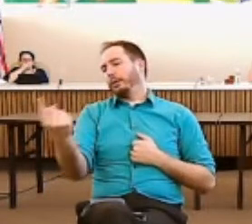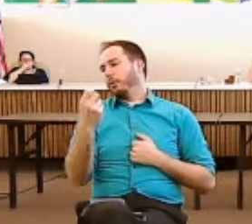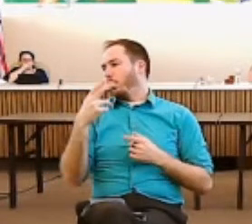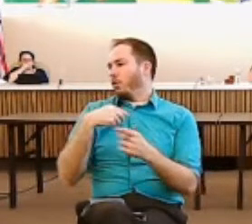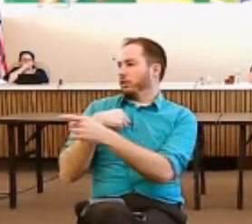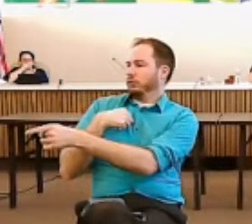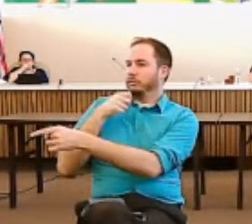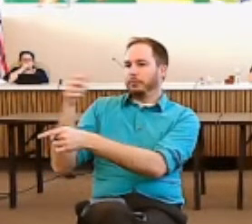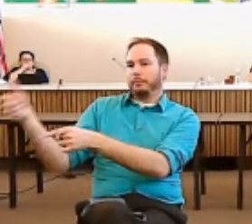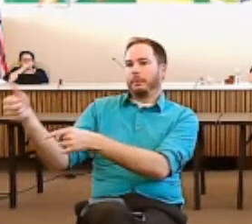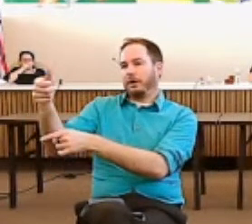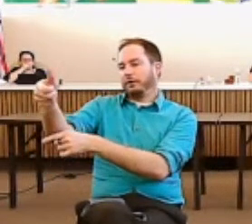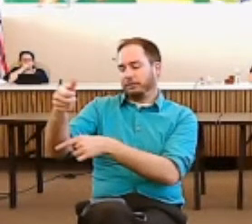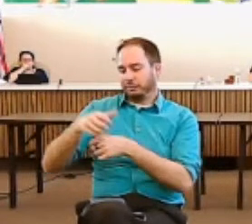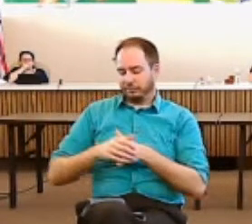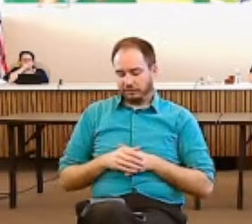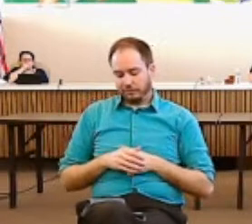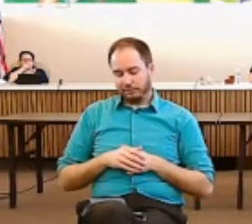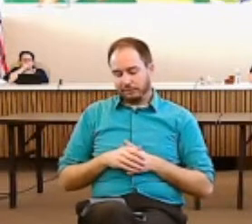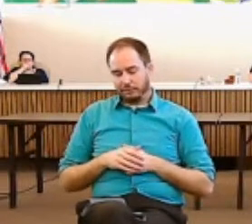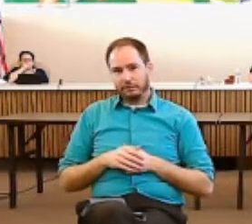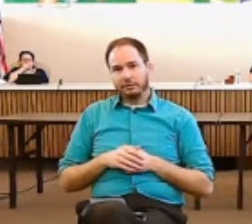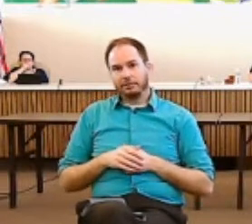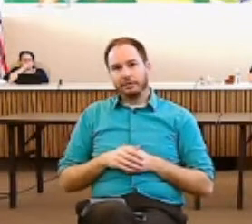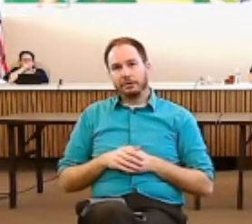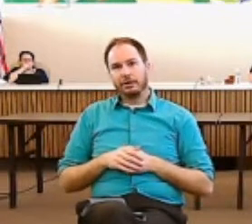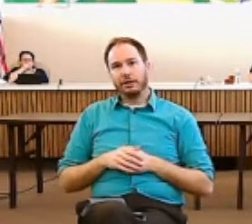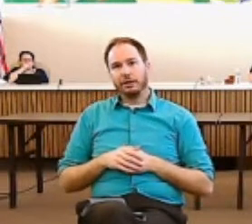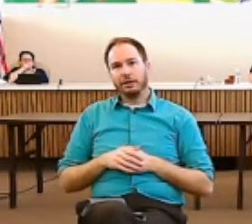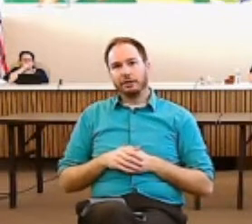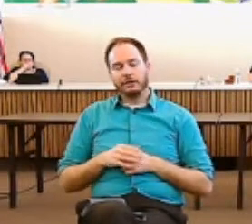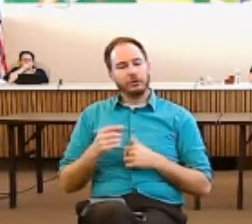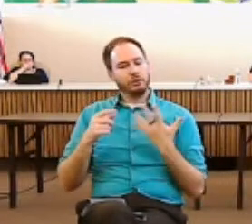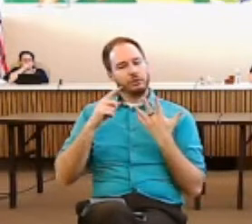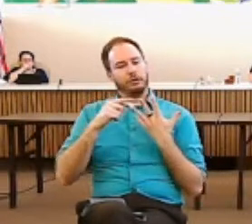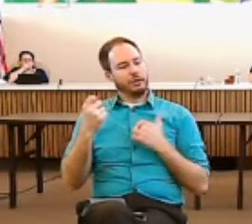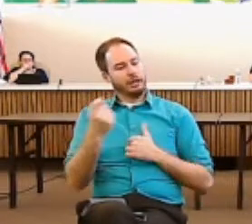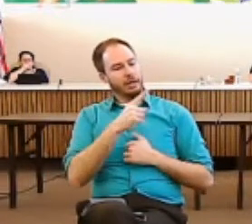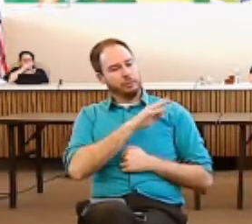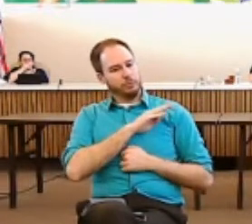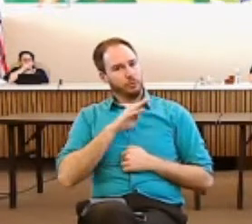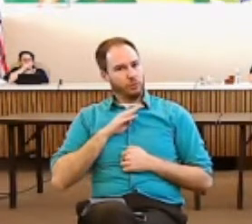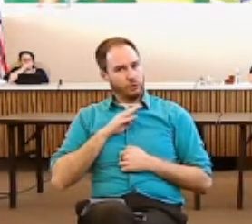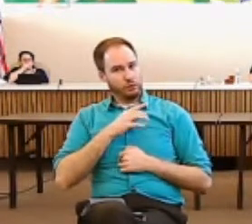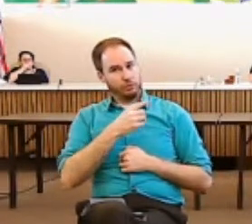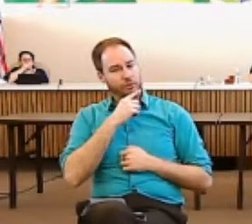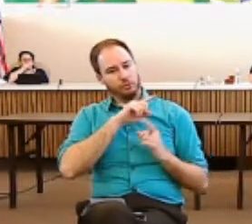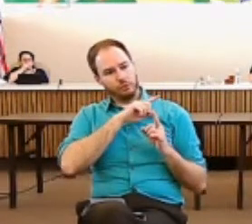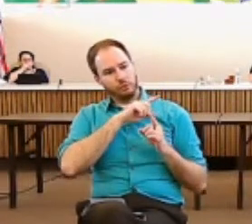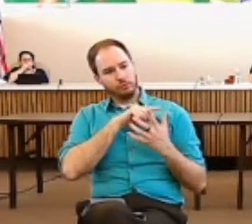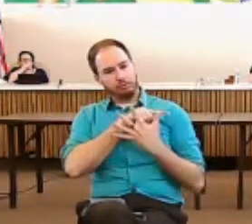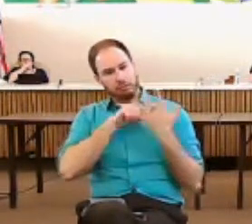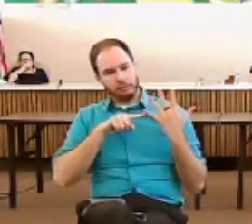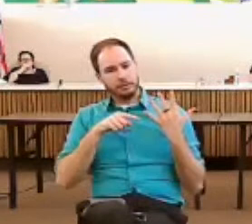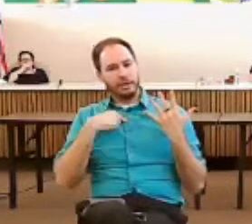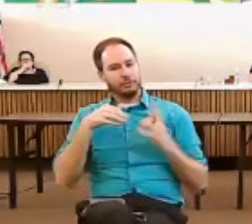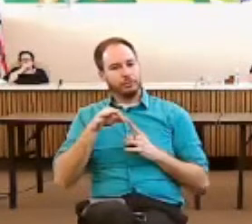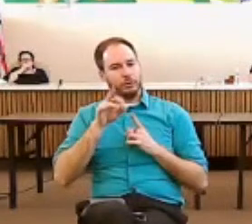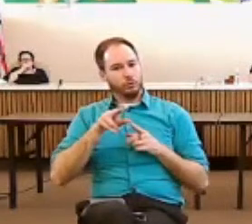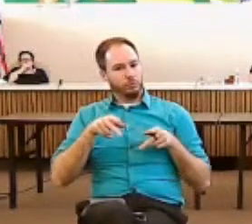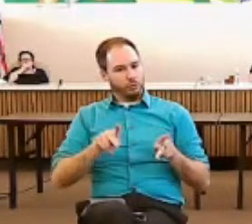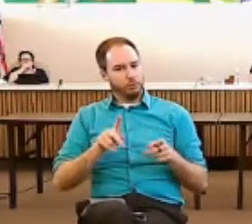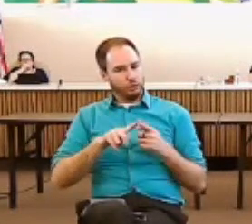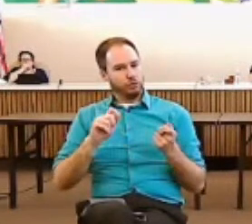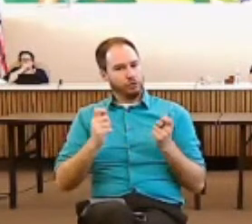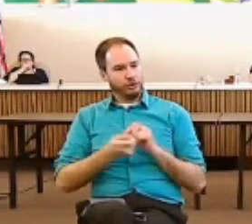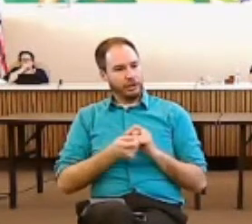a microphone and speak. Okay, if Tyler's going to explain that. Okay. And then for the town board, You came in here with a special use permit to